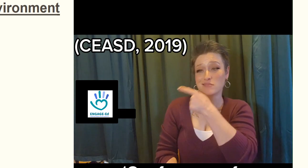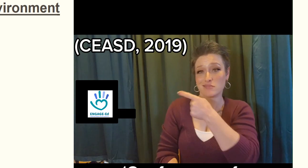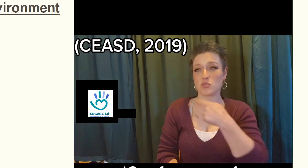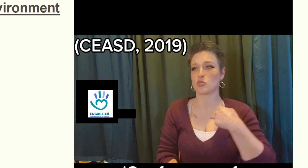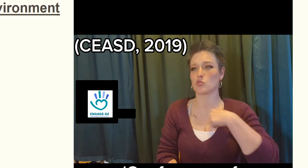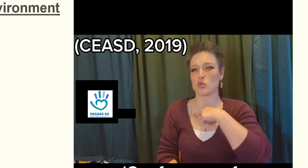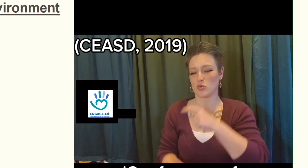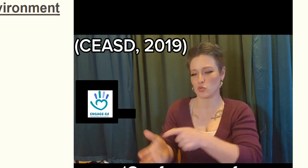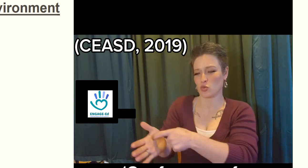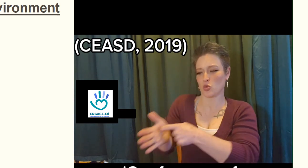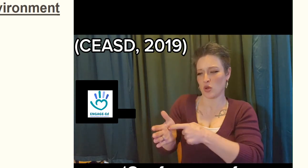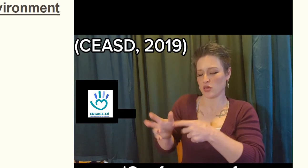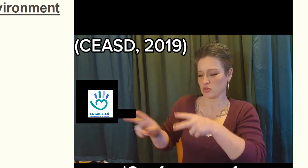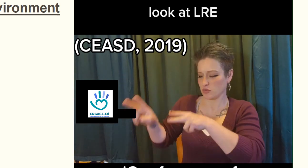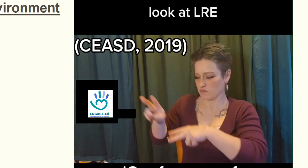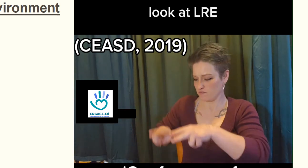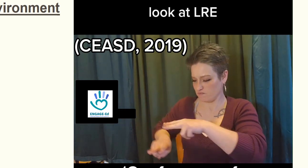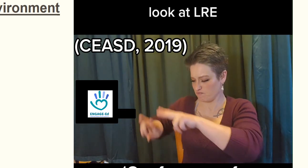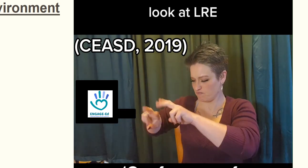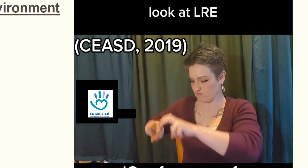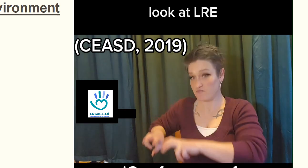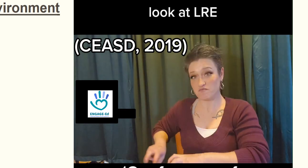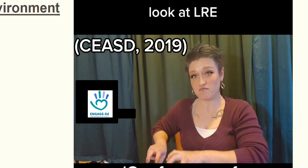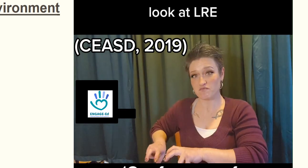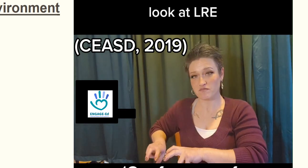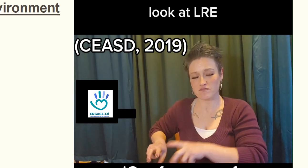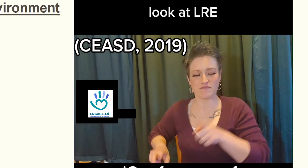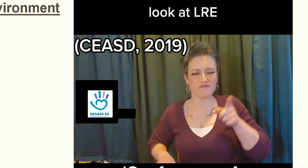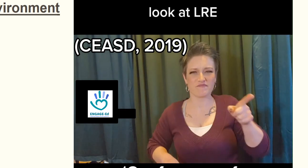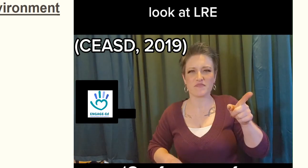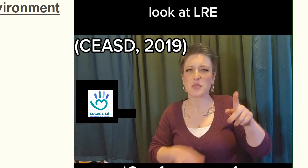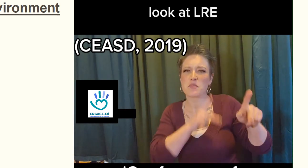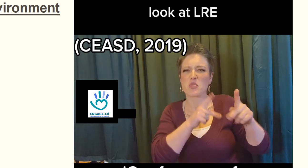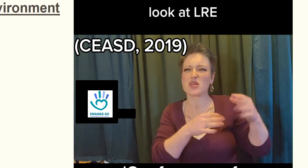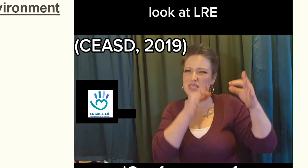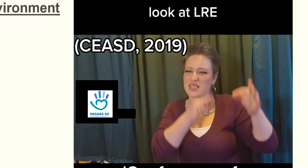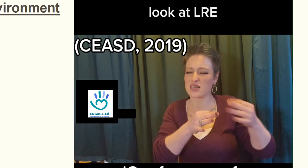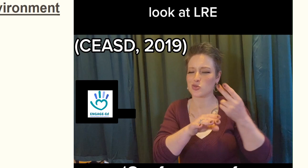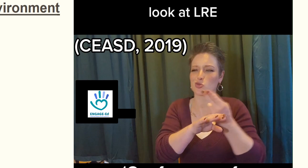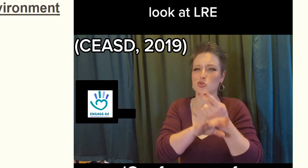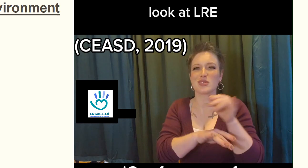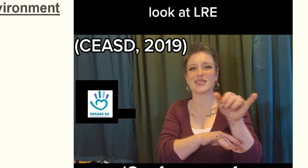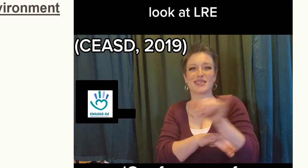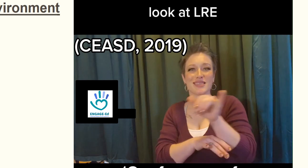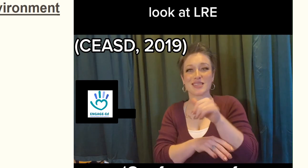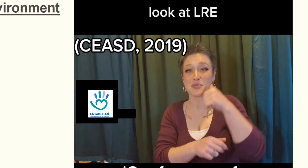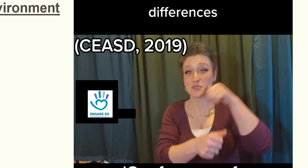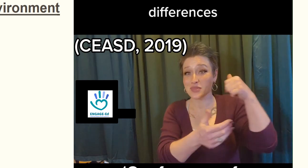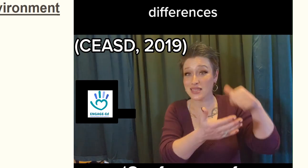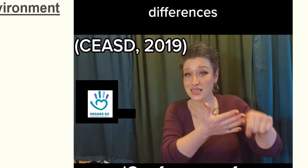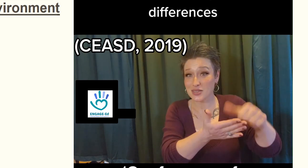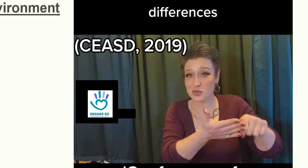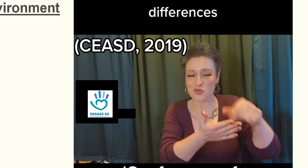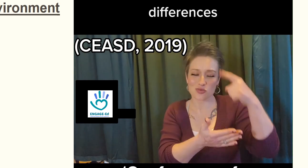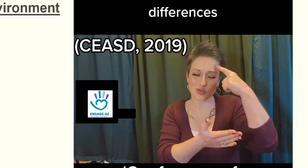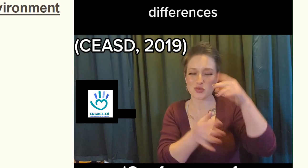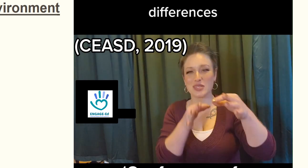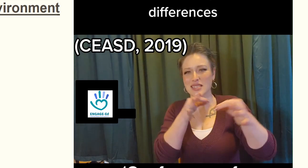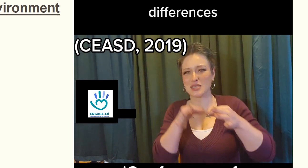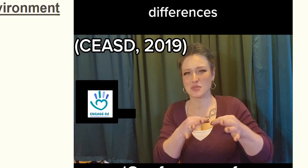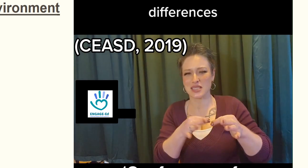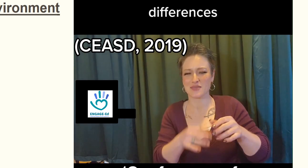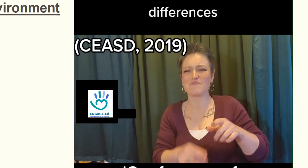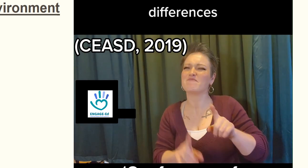fit. So because teachers and educators are required to look at LRE, people decided to use the